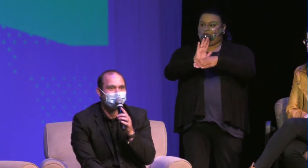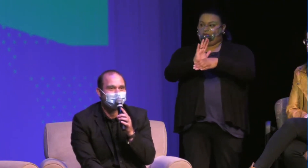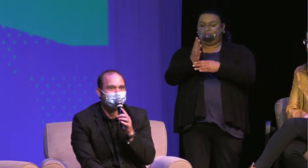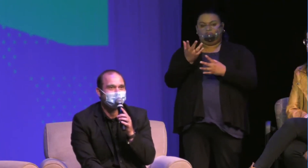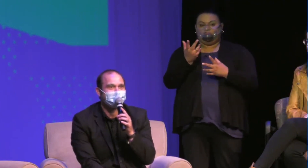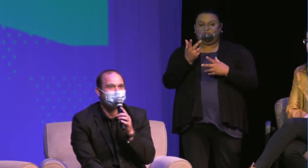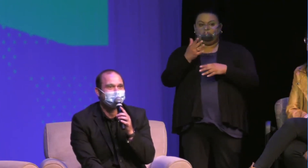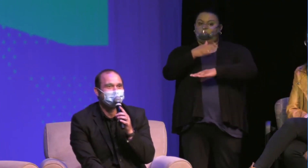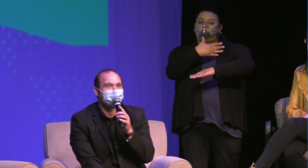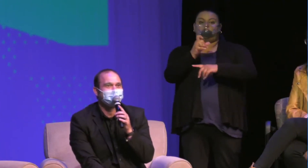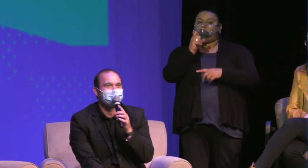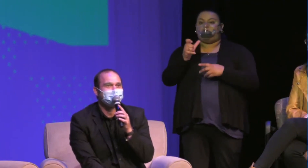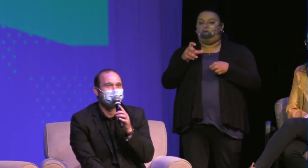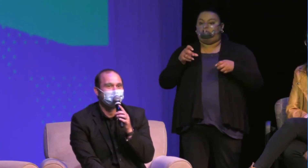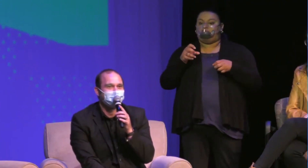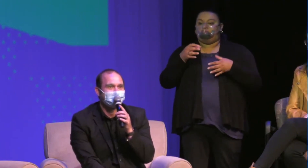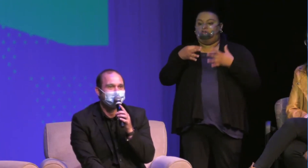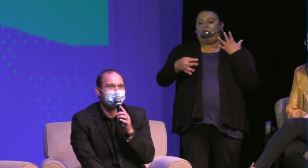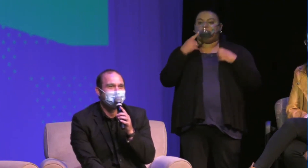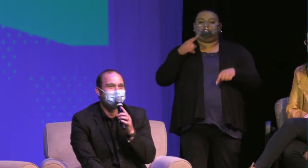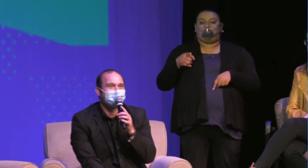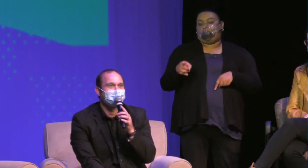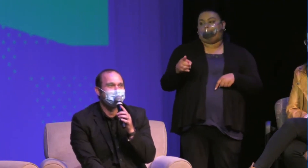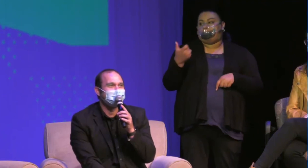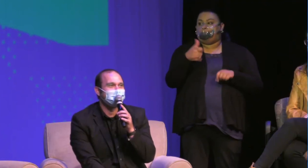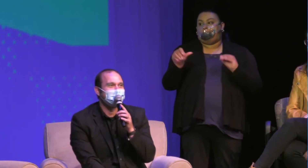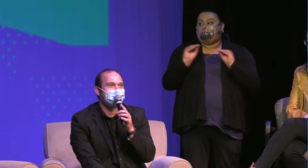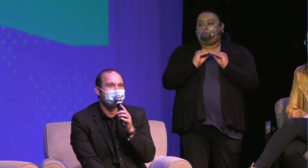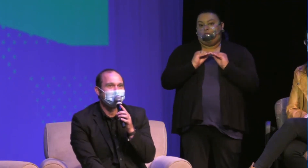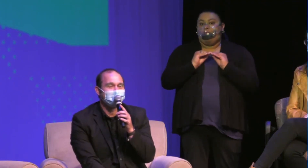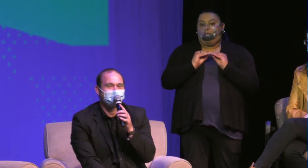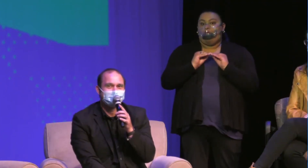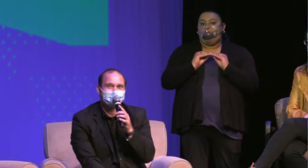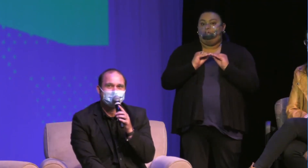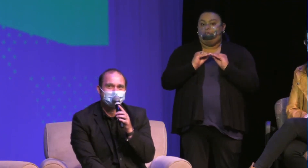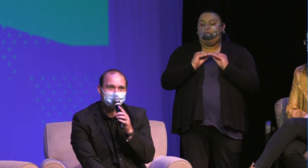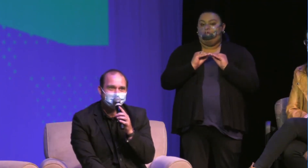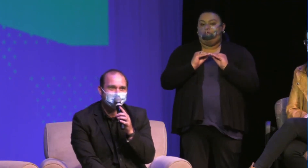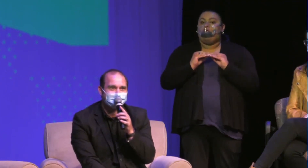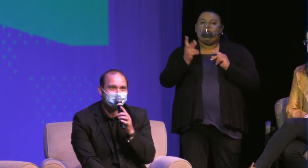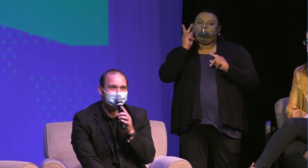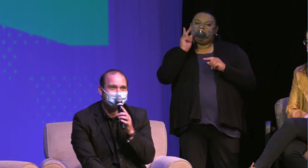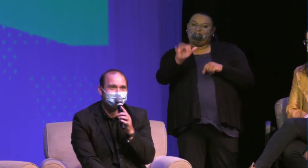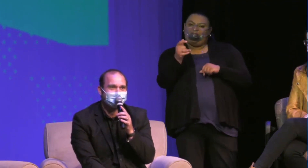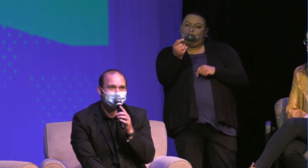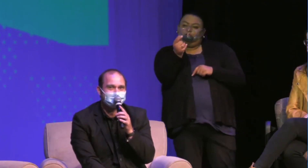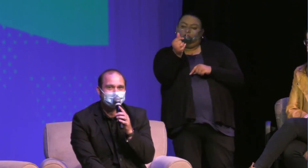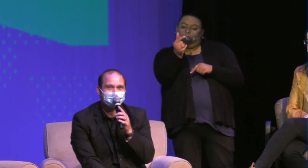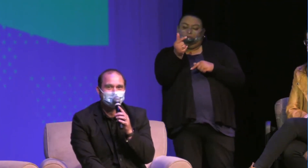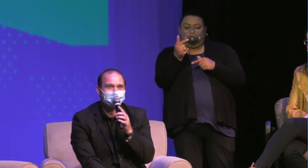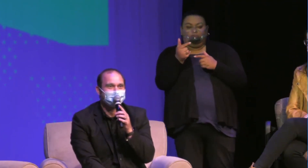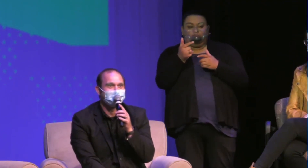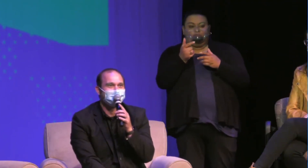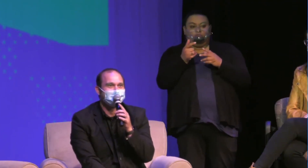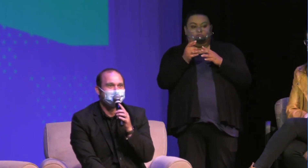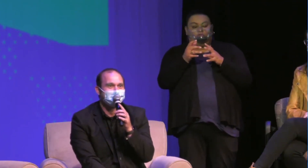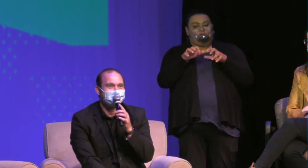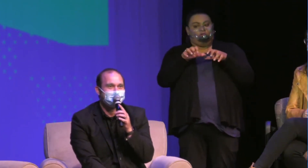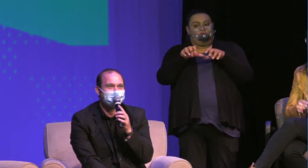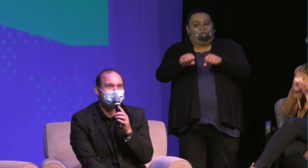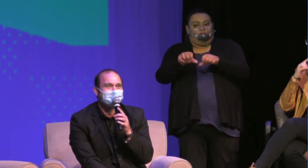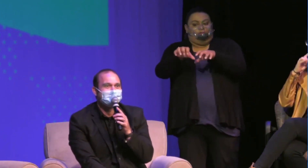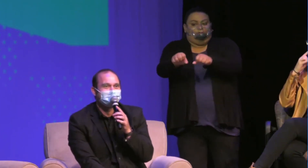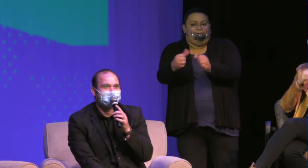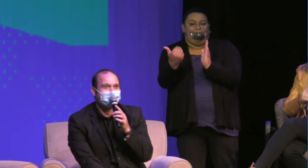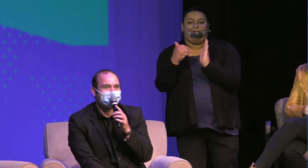longer an option for Ruben. And then we see it a little like he's reclaiming it a little